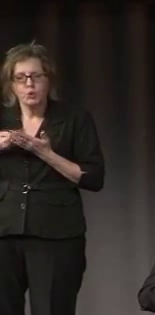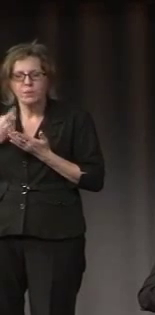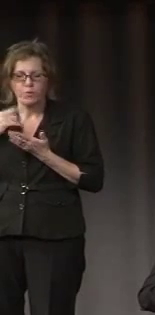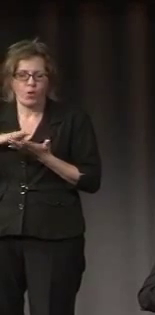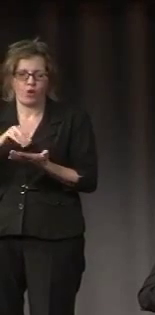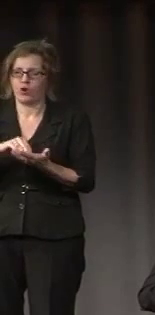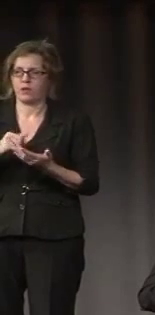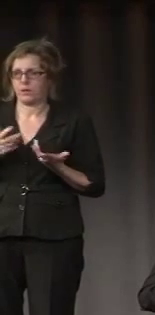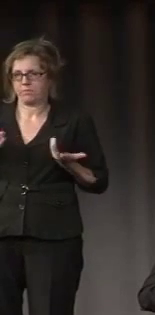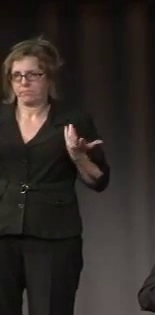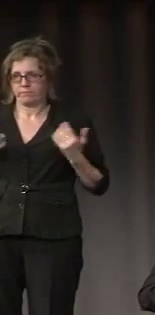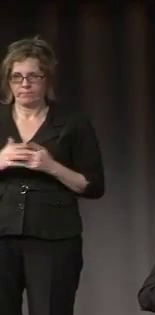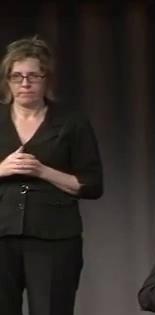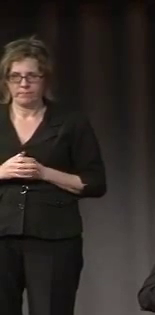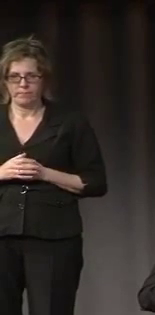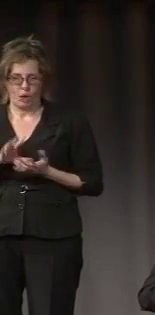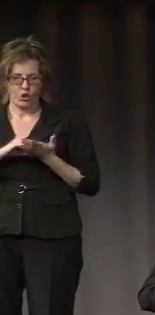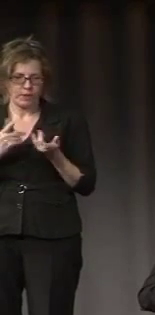that's learning.